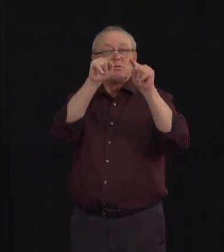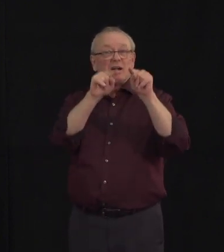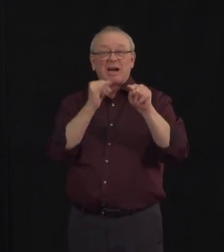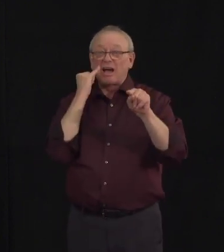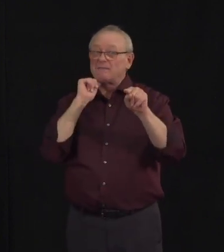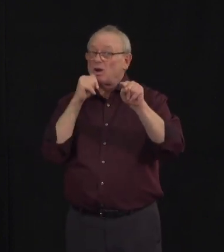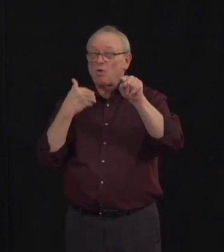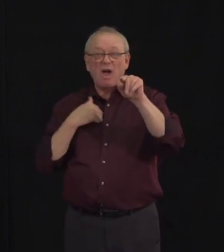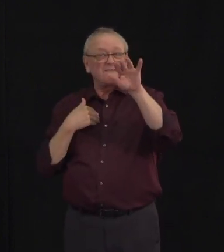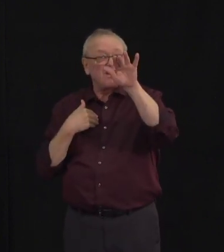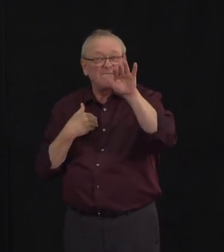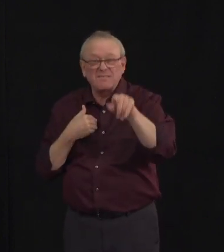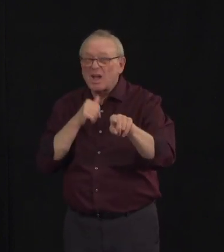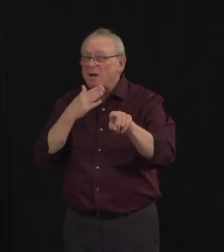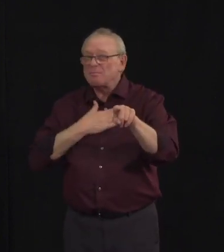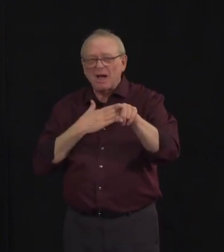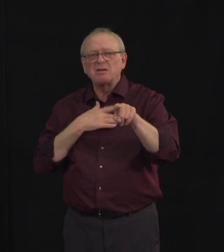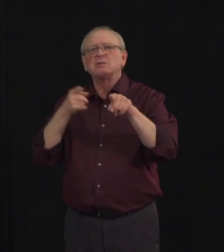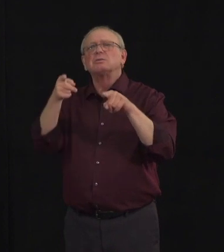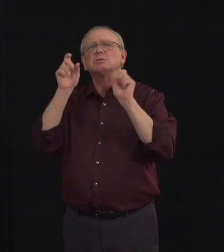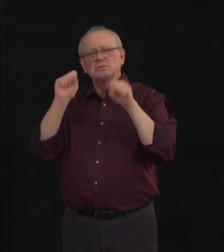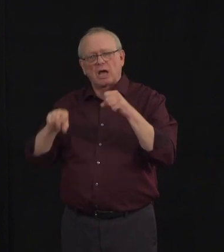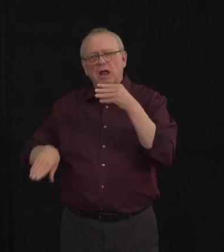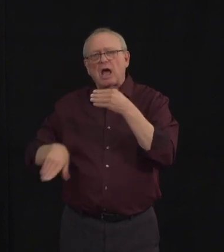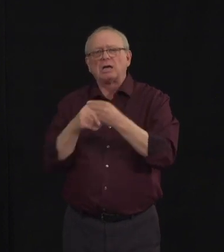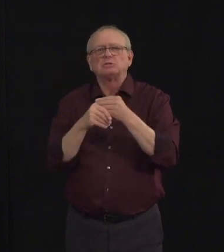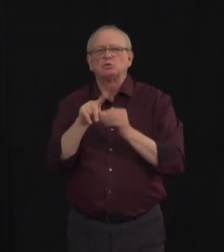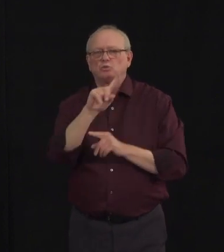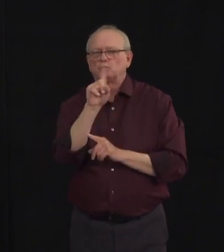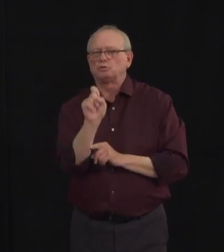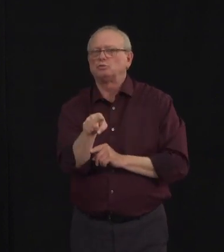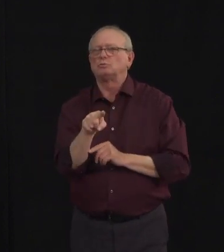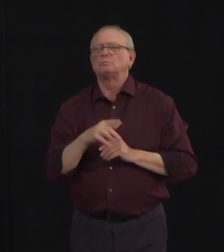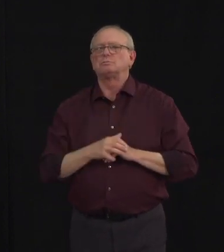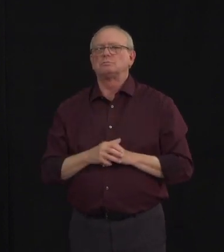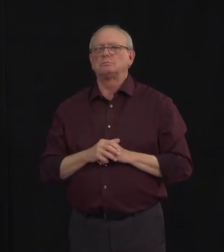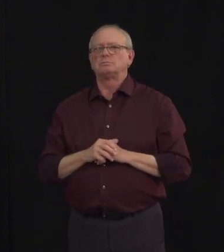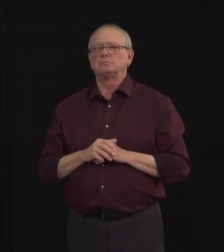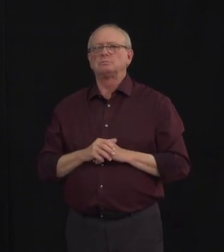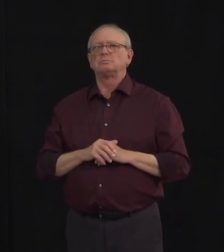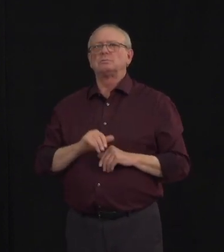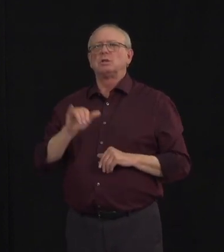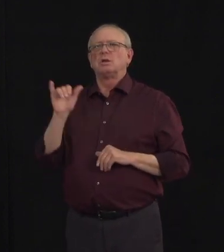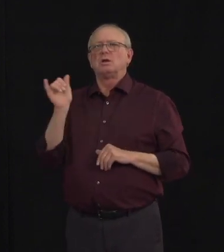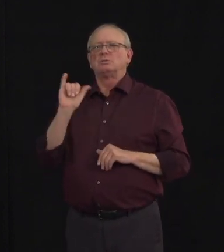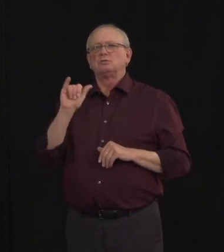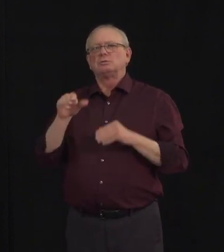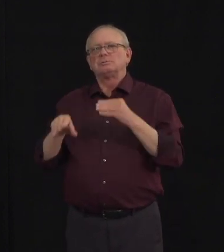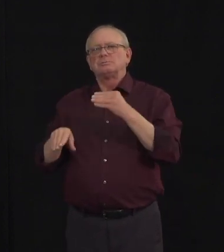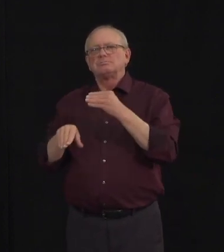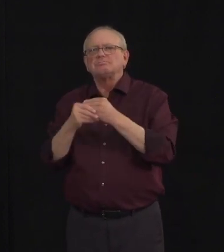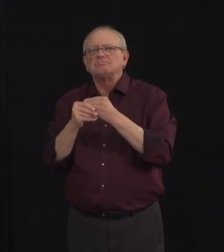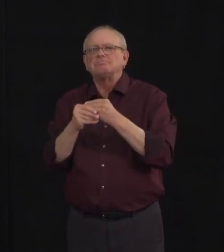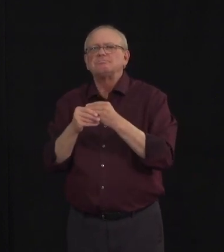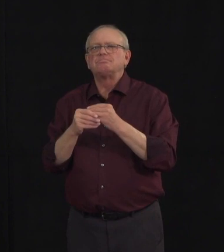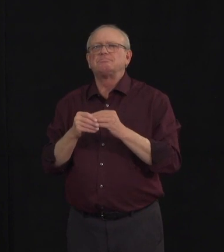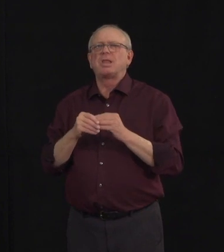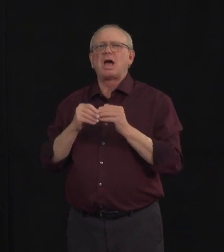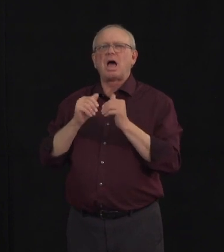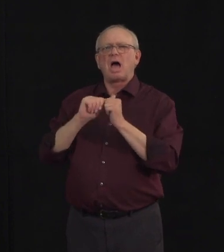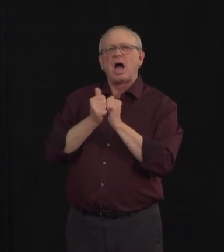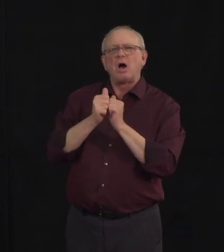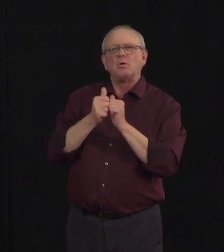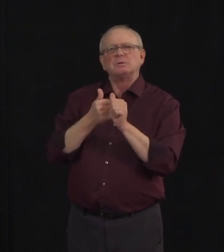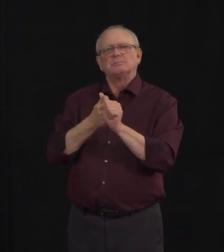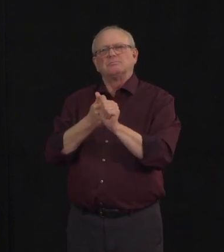Red Tape Reduction, we have also added a red tape suggestion portal similar to Ontario's. This will allow businesses to provide us